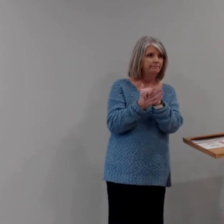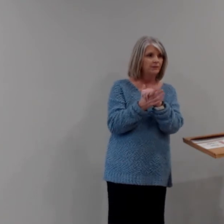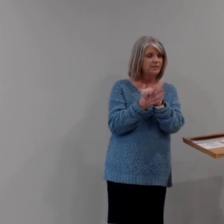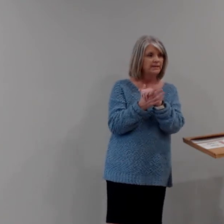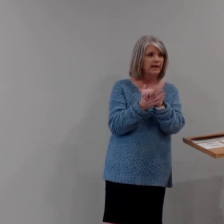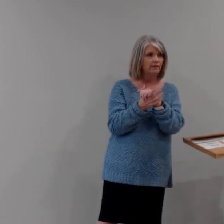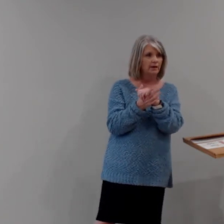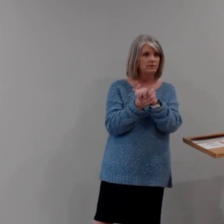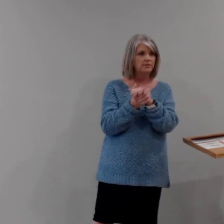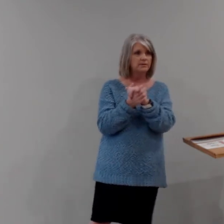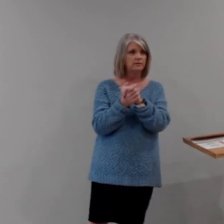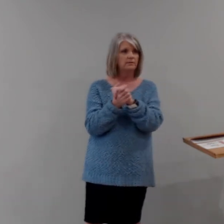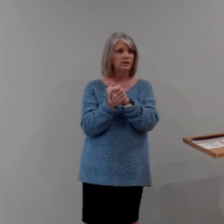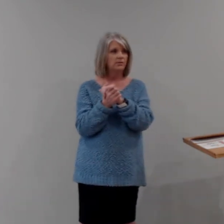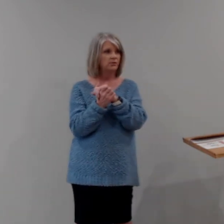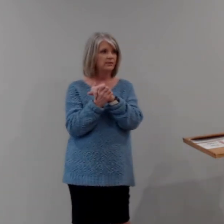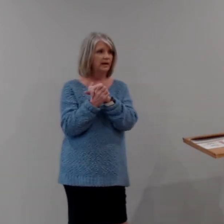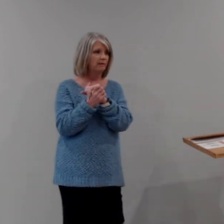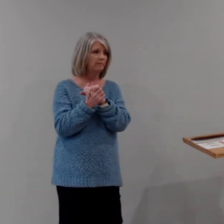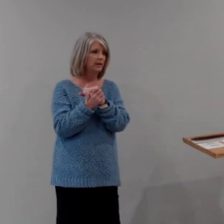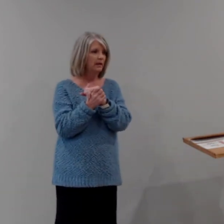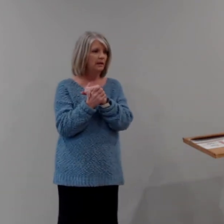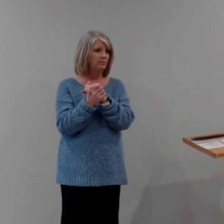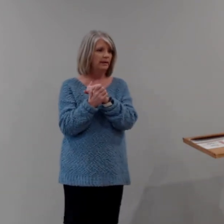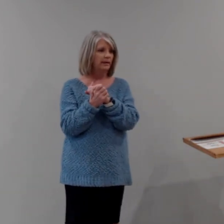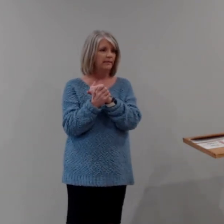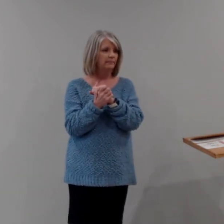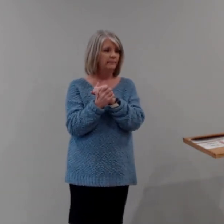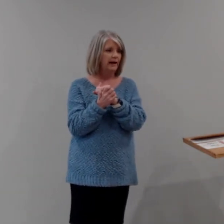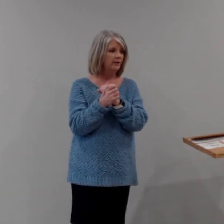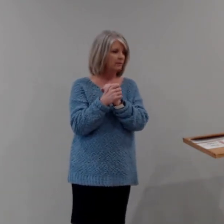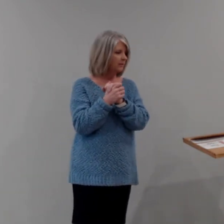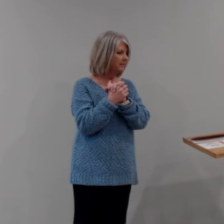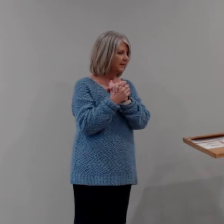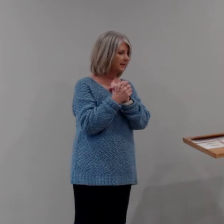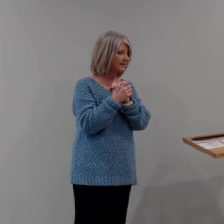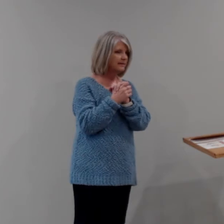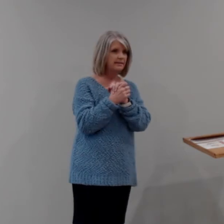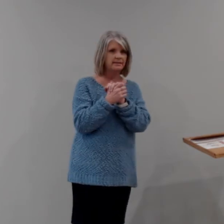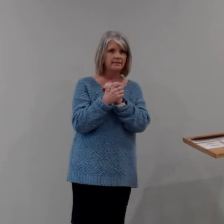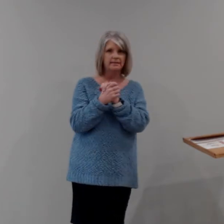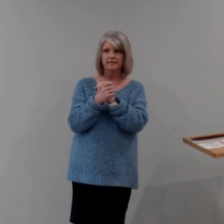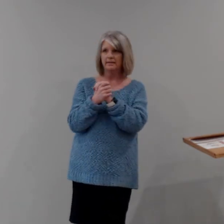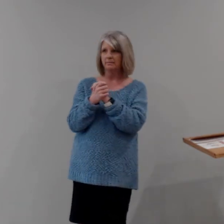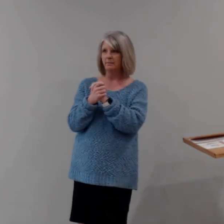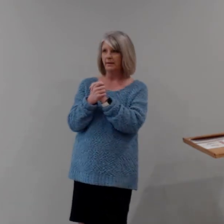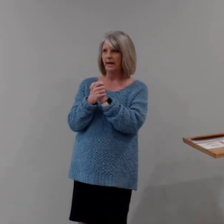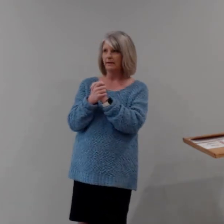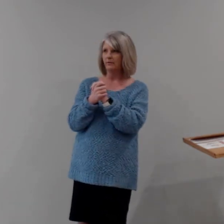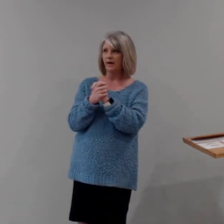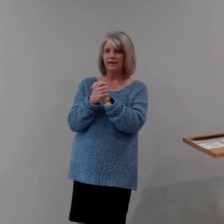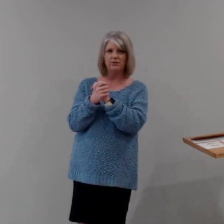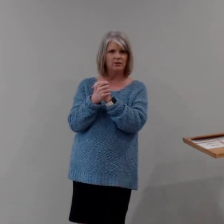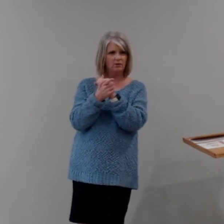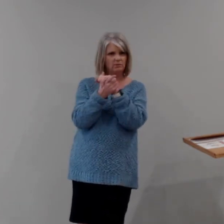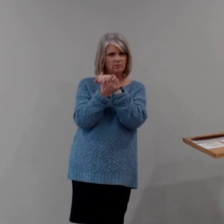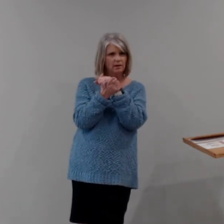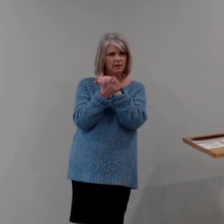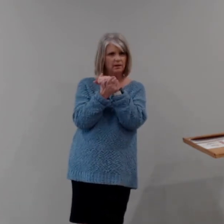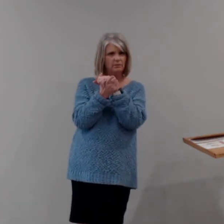We'll see how it goes. No certain time. But I don't know how many classes this is. Maybe 8 or 9. Do you know? On the